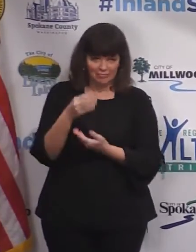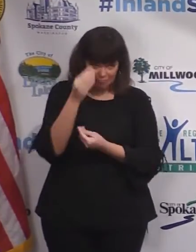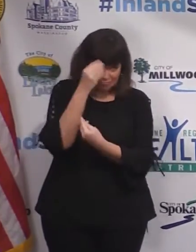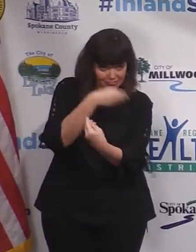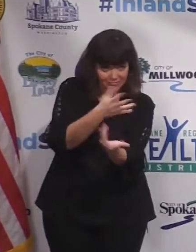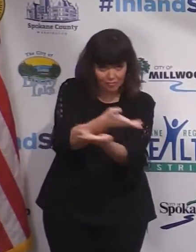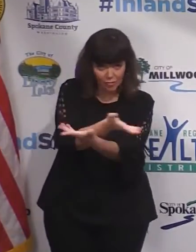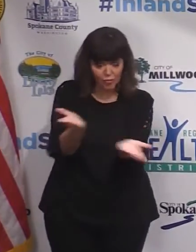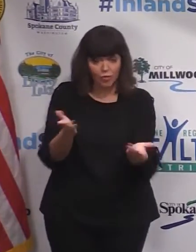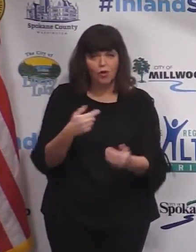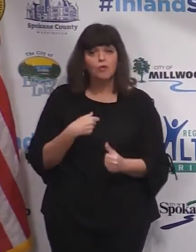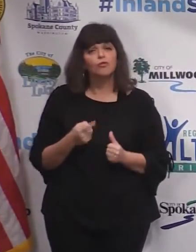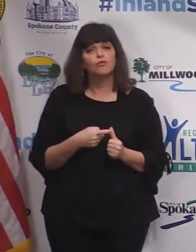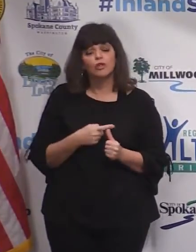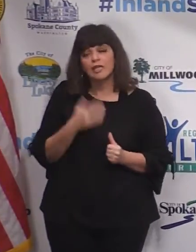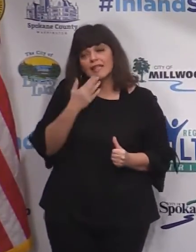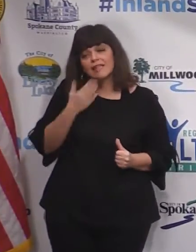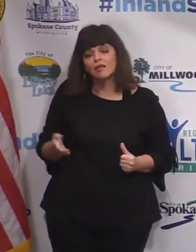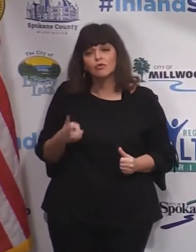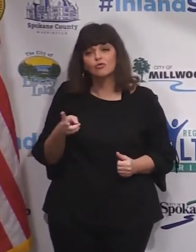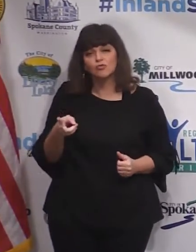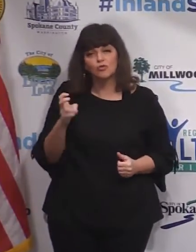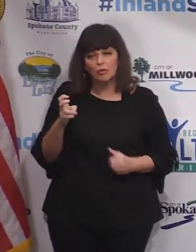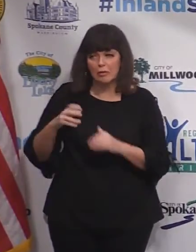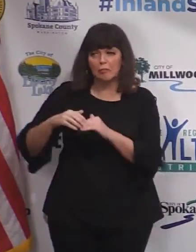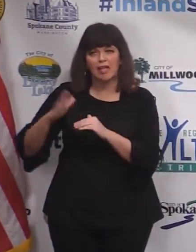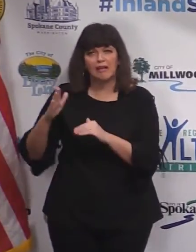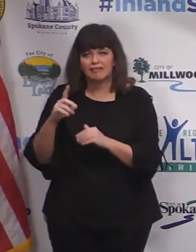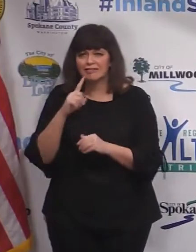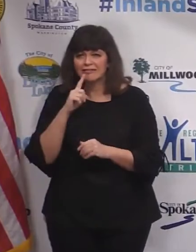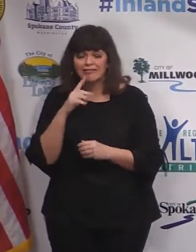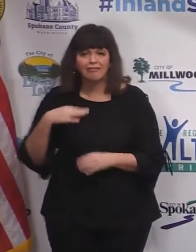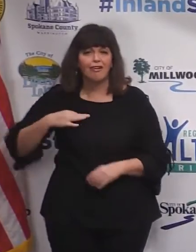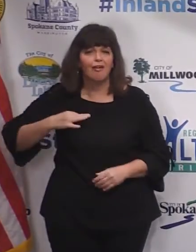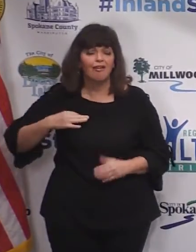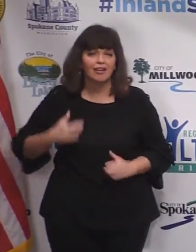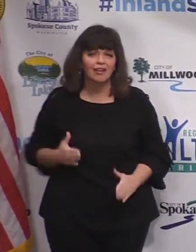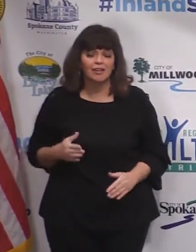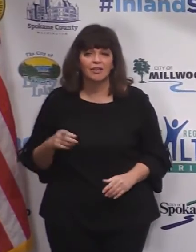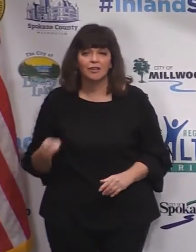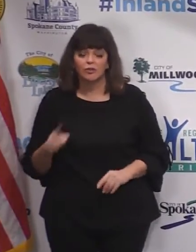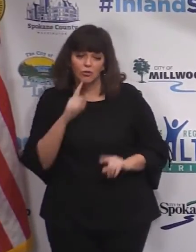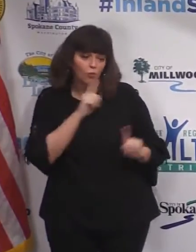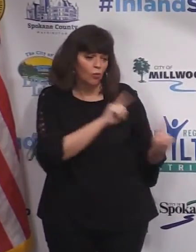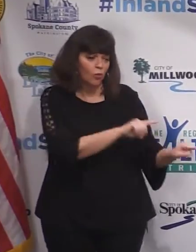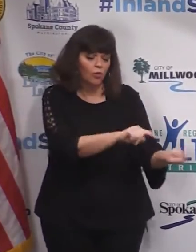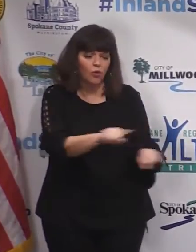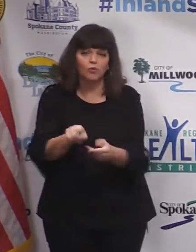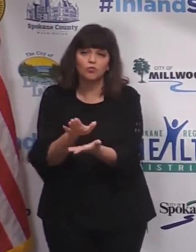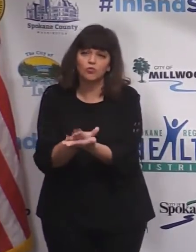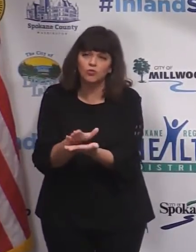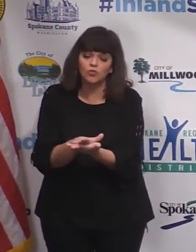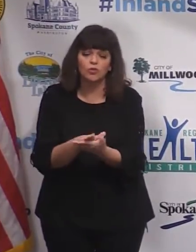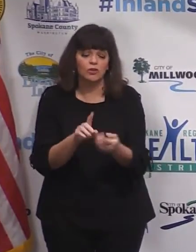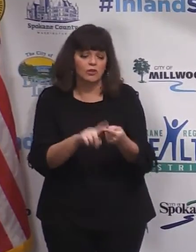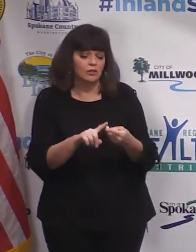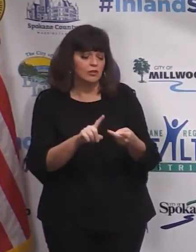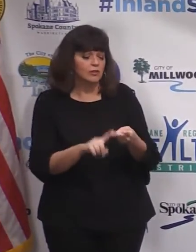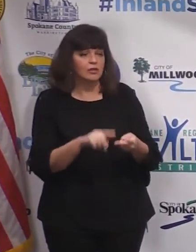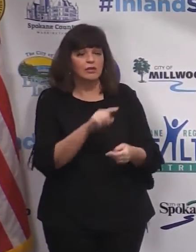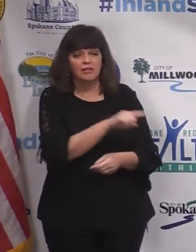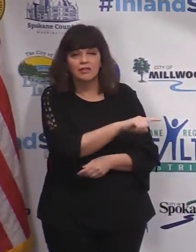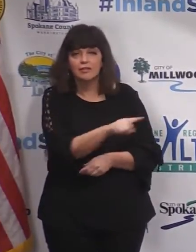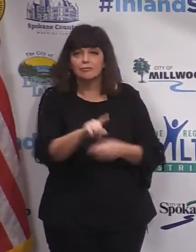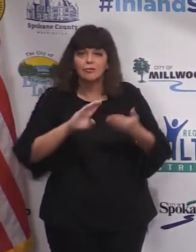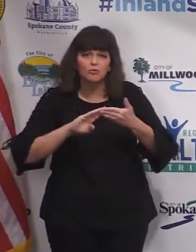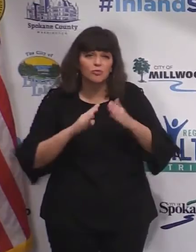the 250 local food banks in the region who are our partners, school districts, community organizers, and